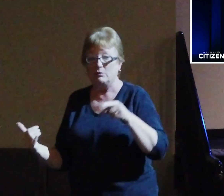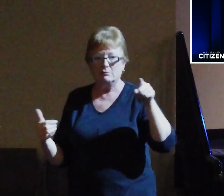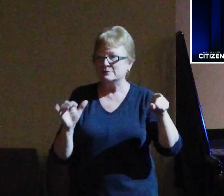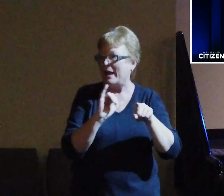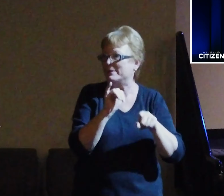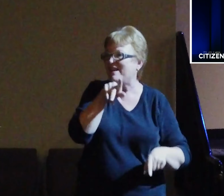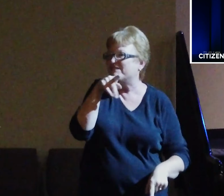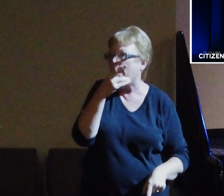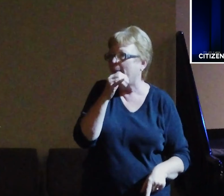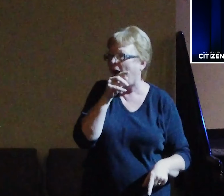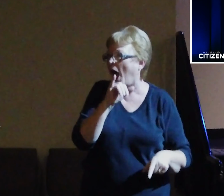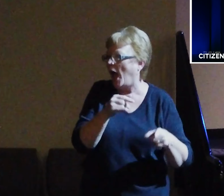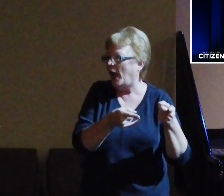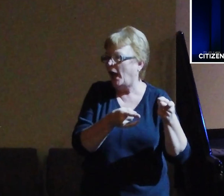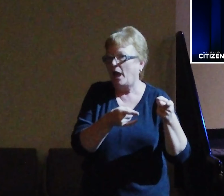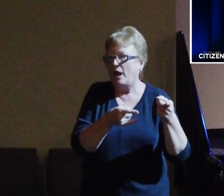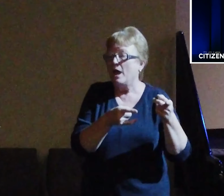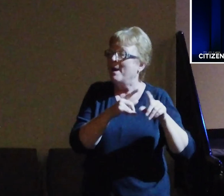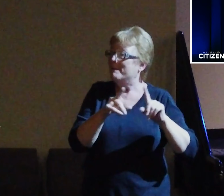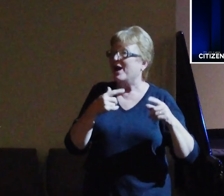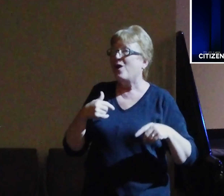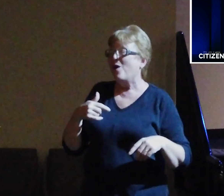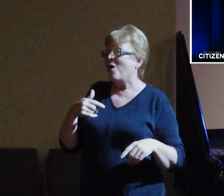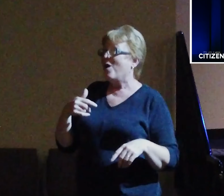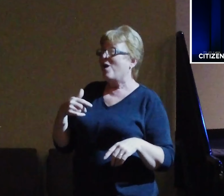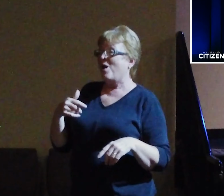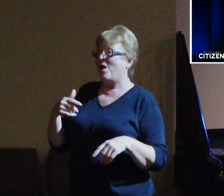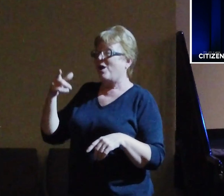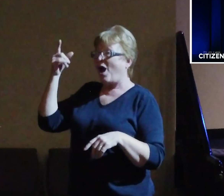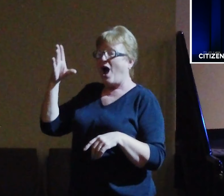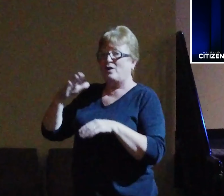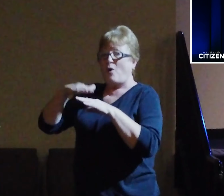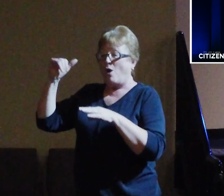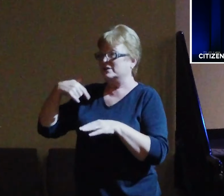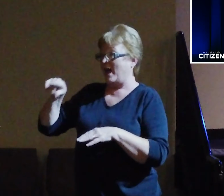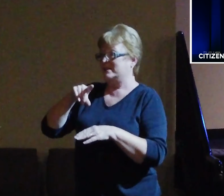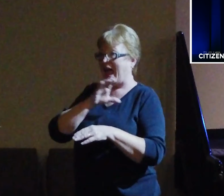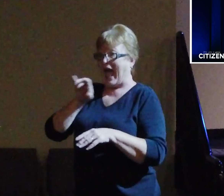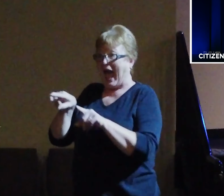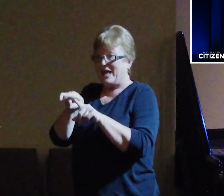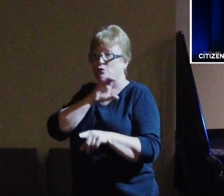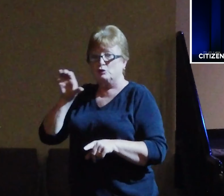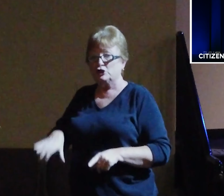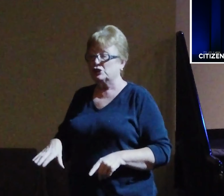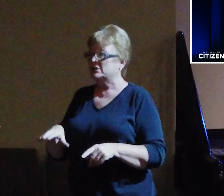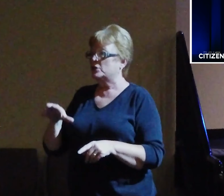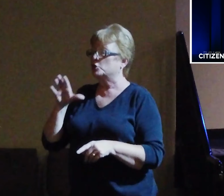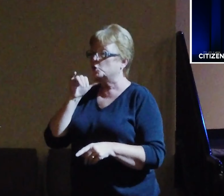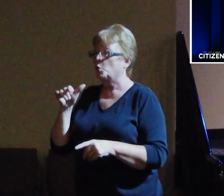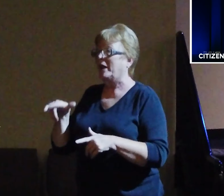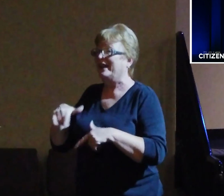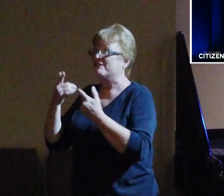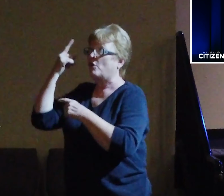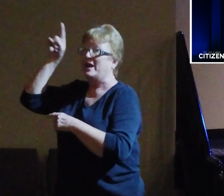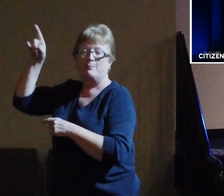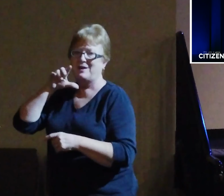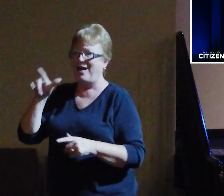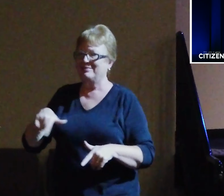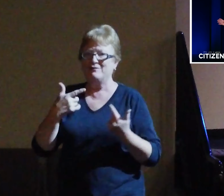But we, Christians, we are called to live not as the world does, but as those who have been transferred from one kingdom